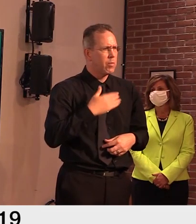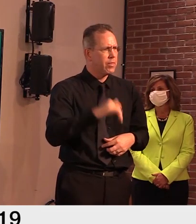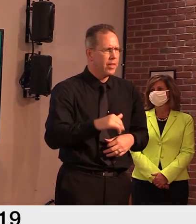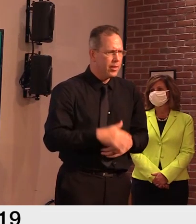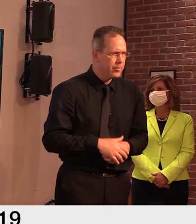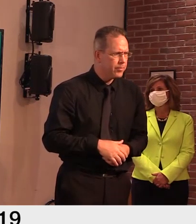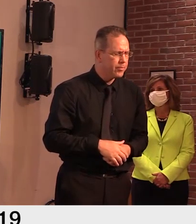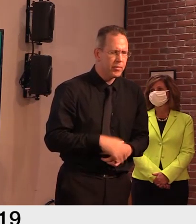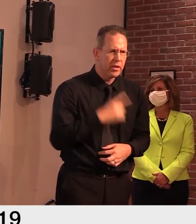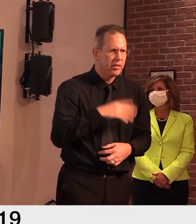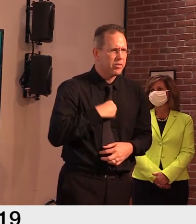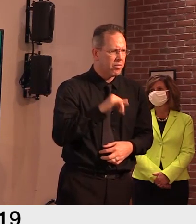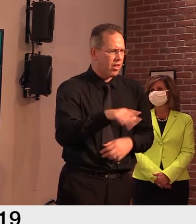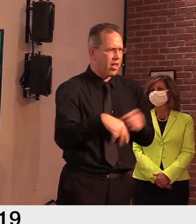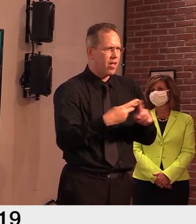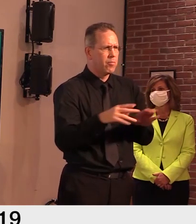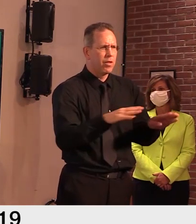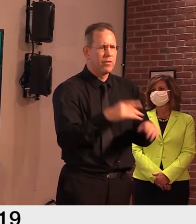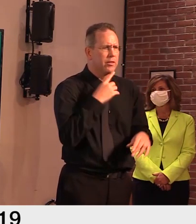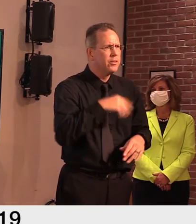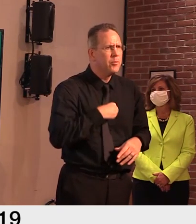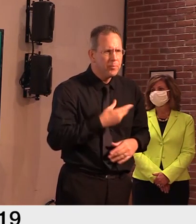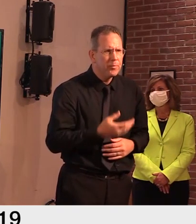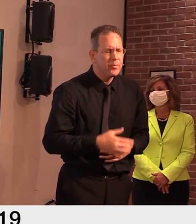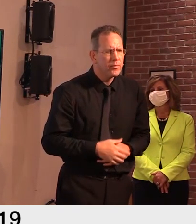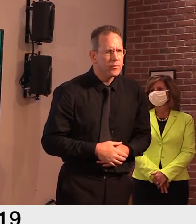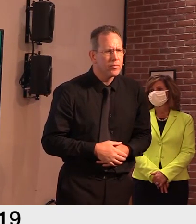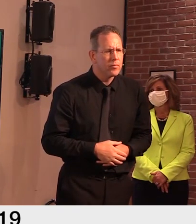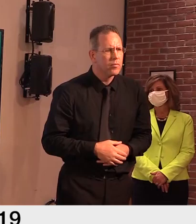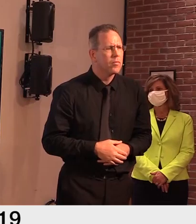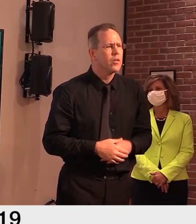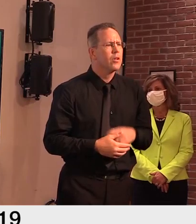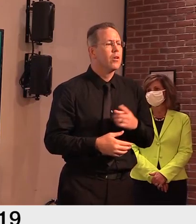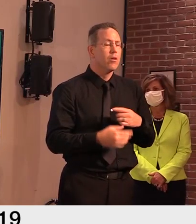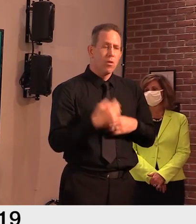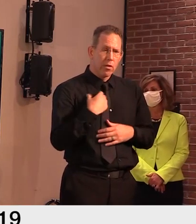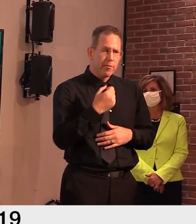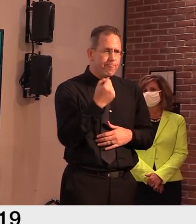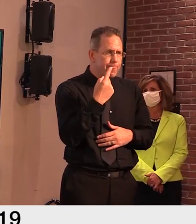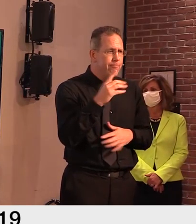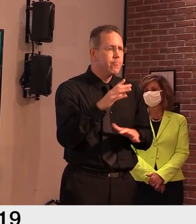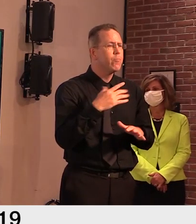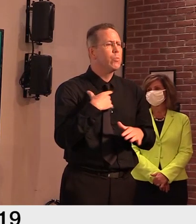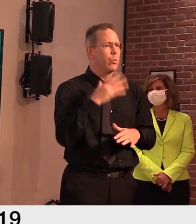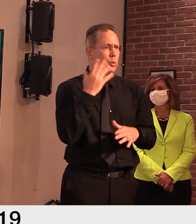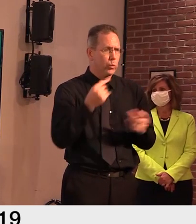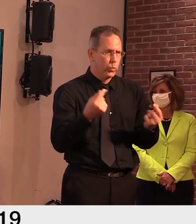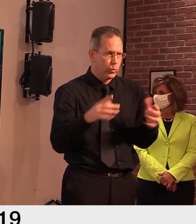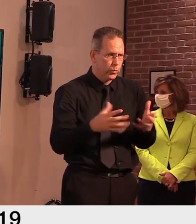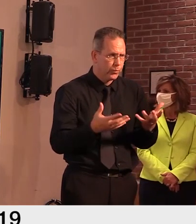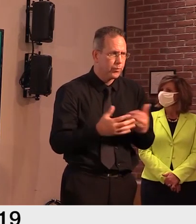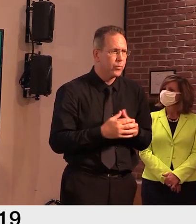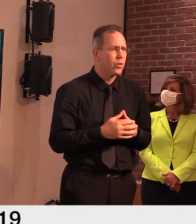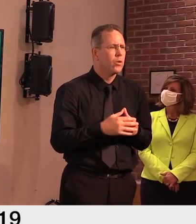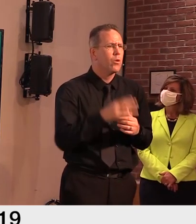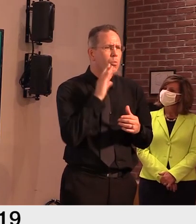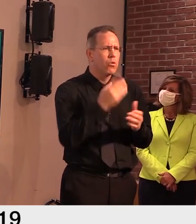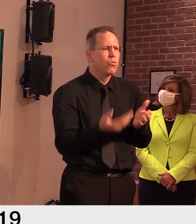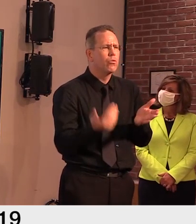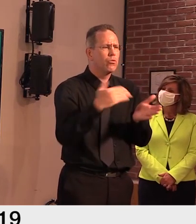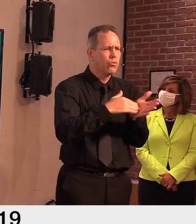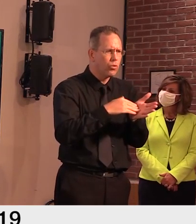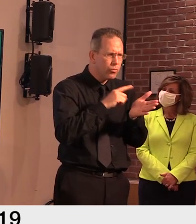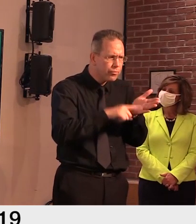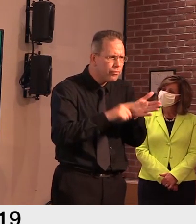also ordered an internal investigation. This is not going to be tolerated. in this department. We